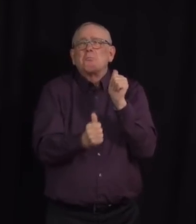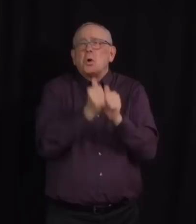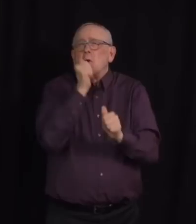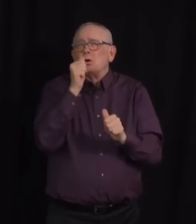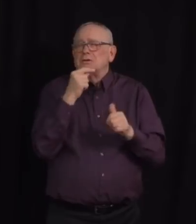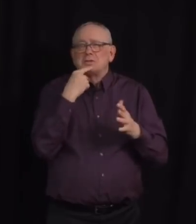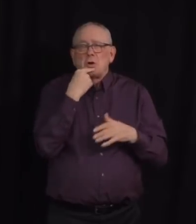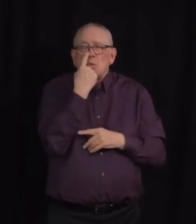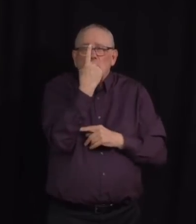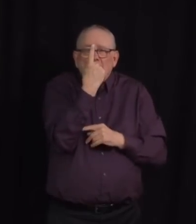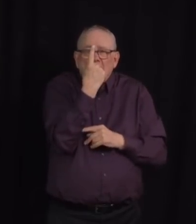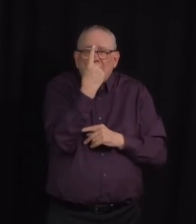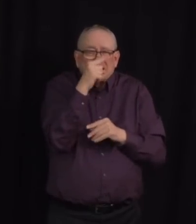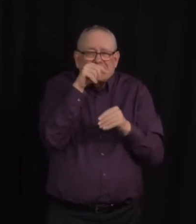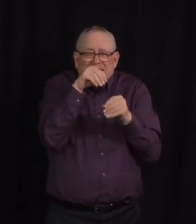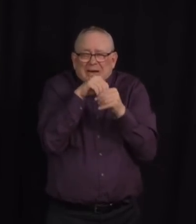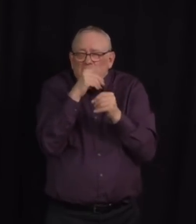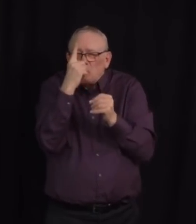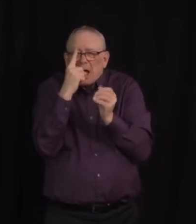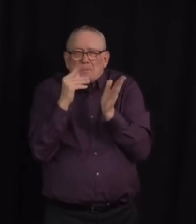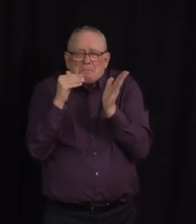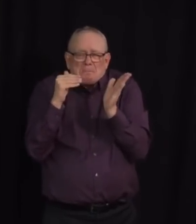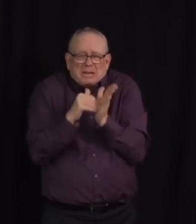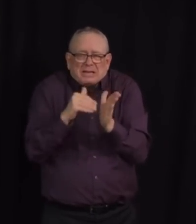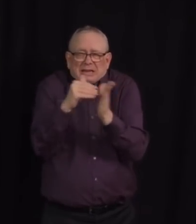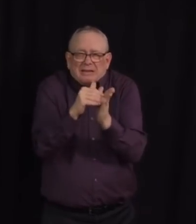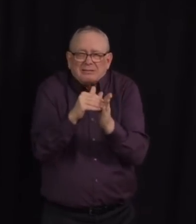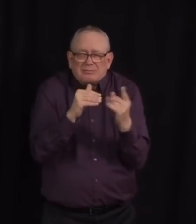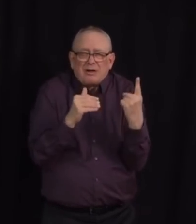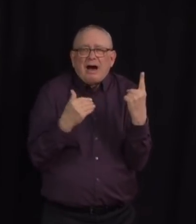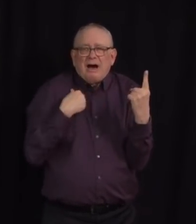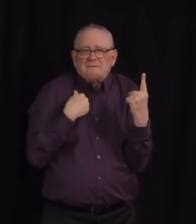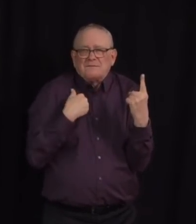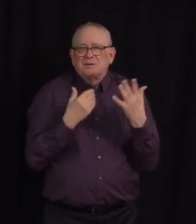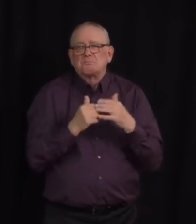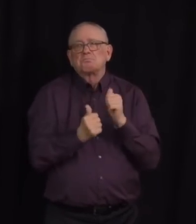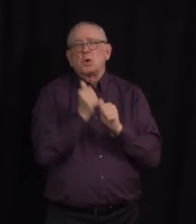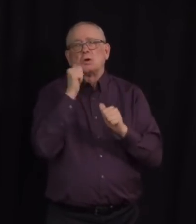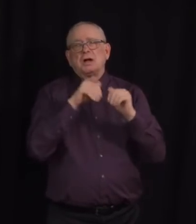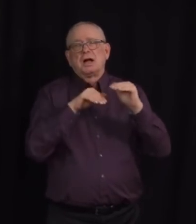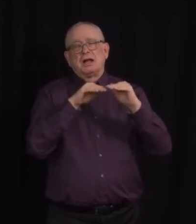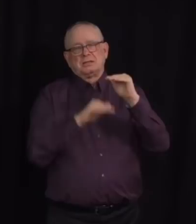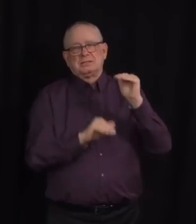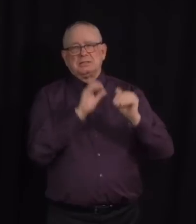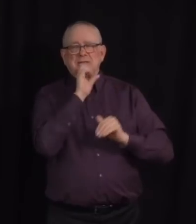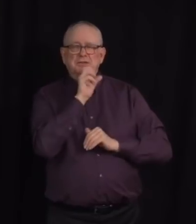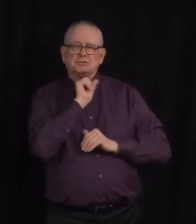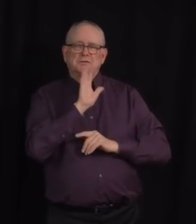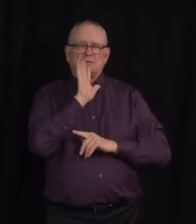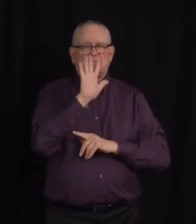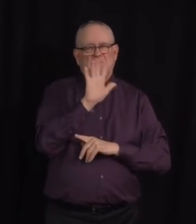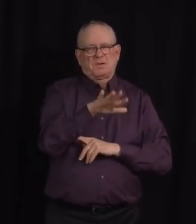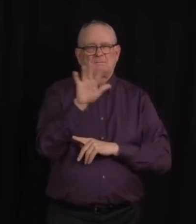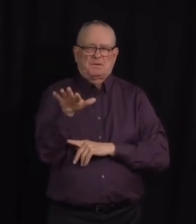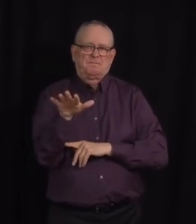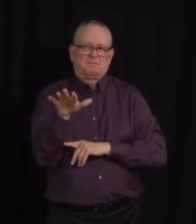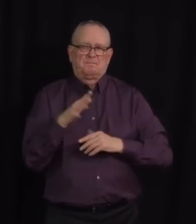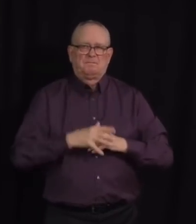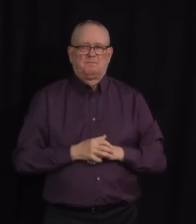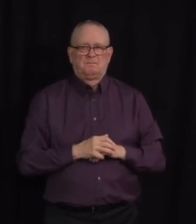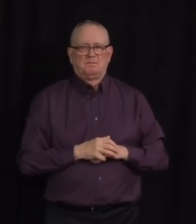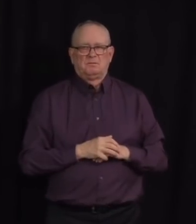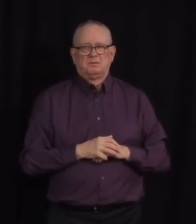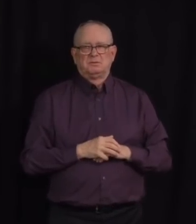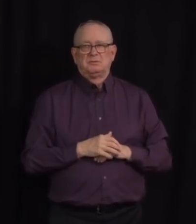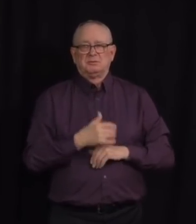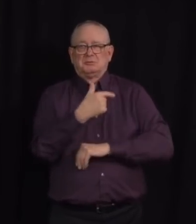When considering this, it's also important to remember that COVID-19 infection significantly increases the risk of blood clots and other